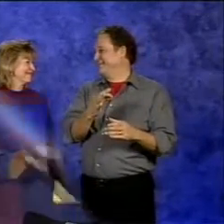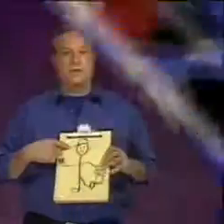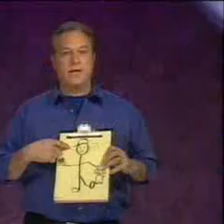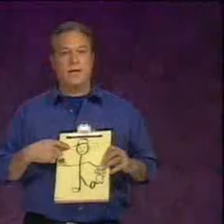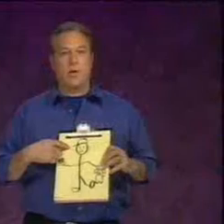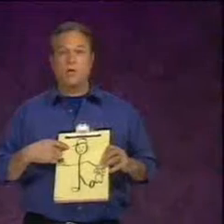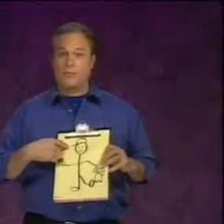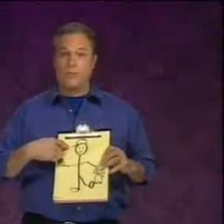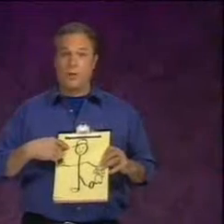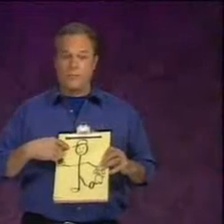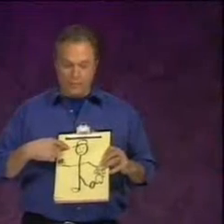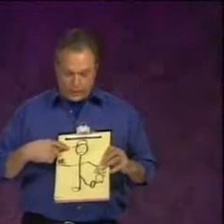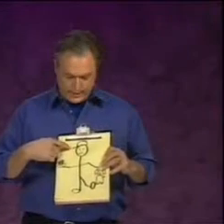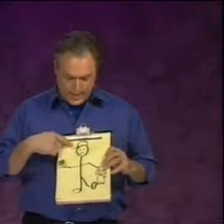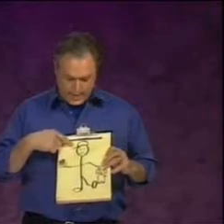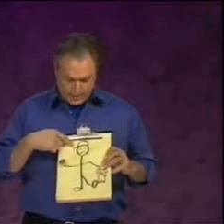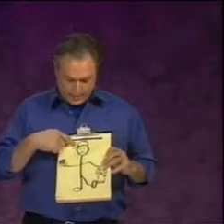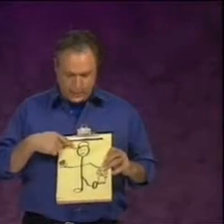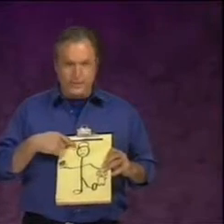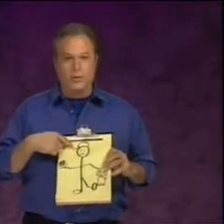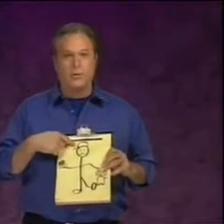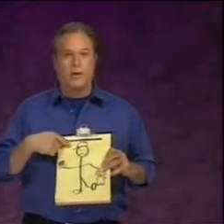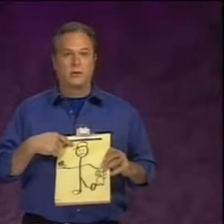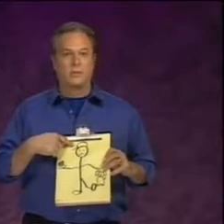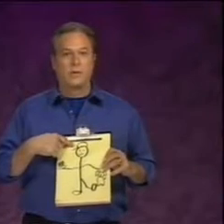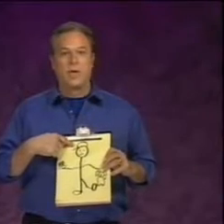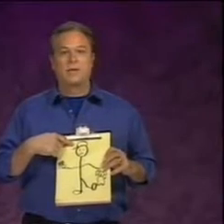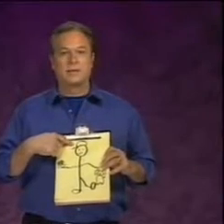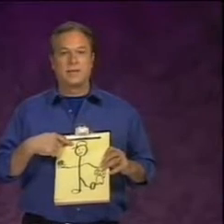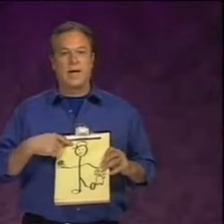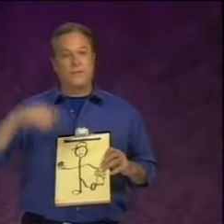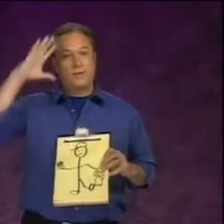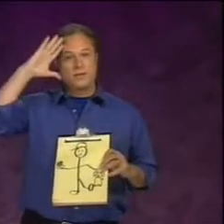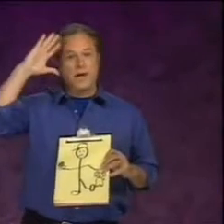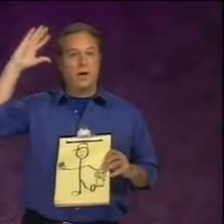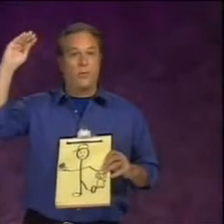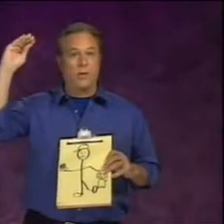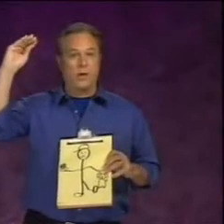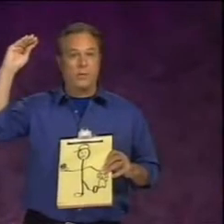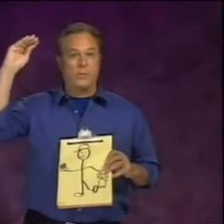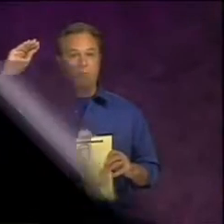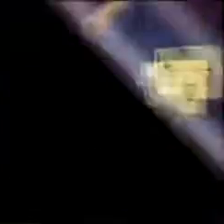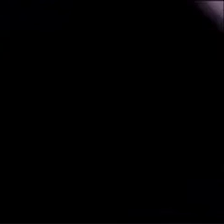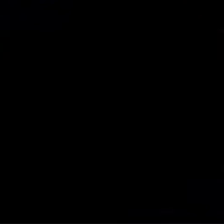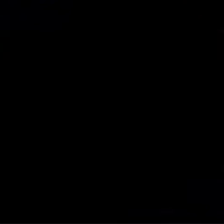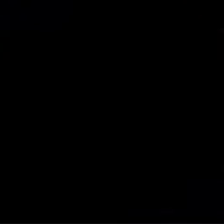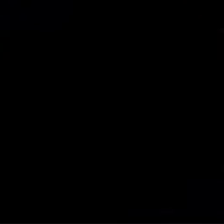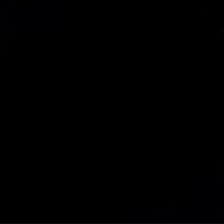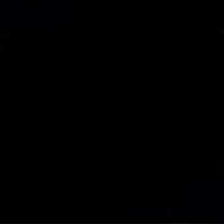Lesson 4, we showed you many signs for things that are just one piece of the visual picture they represent. In